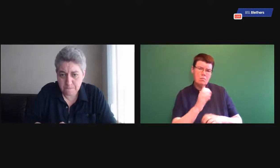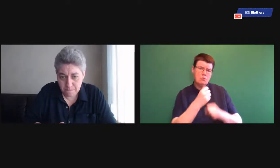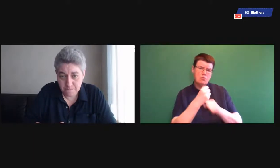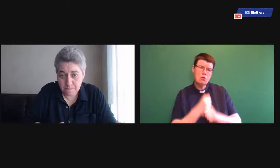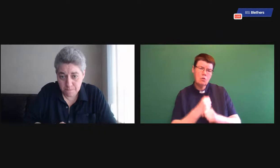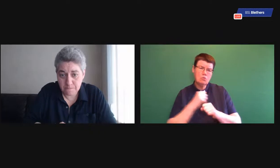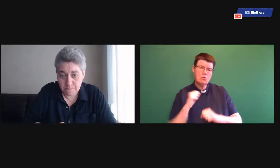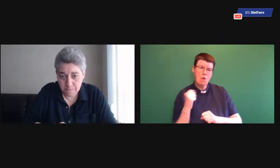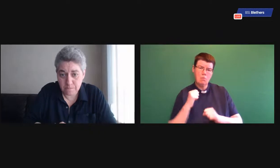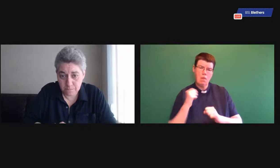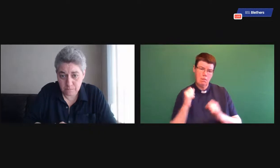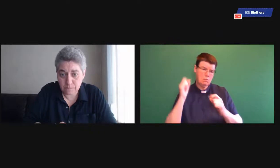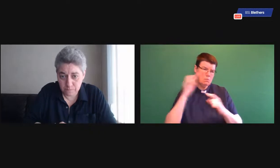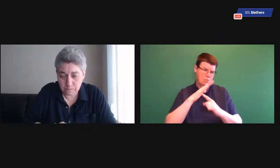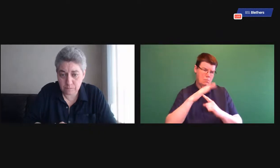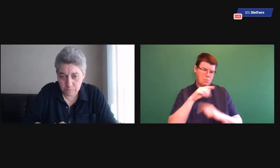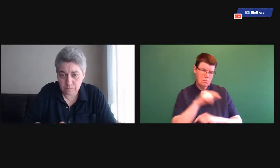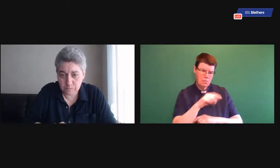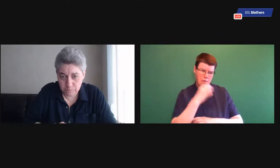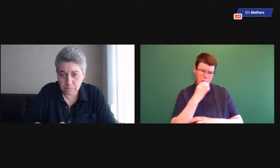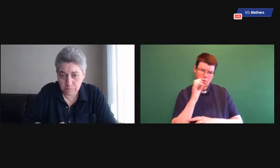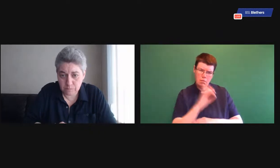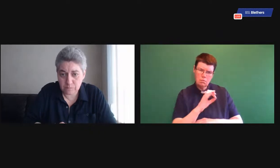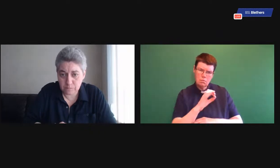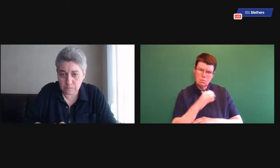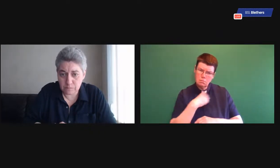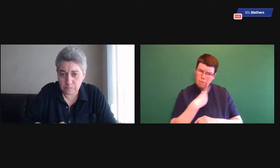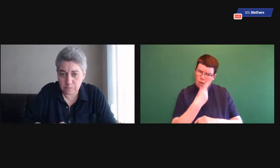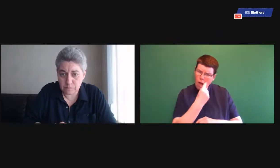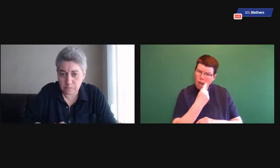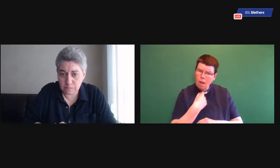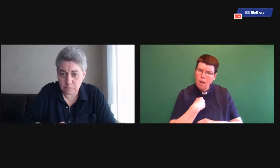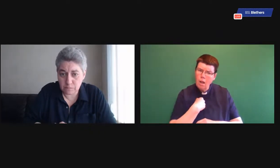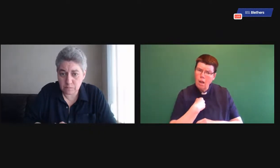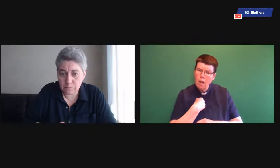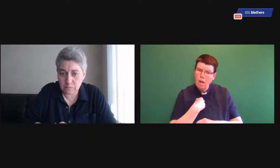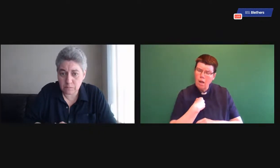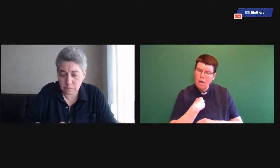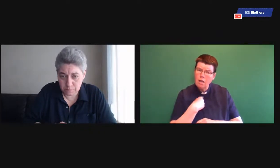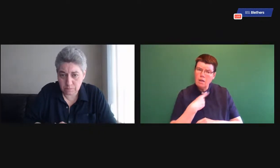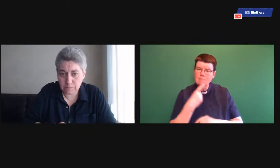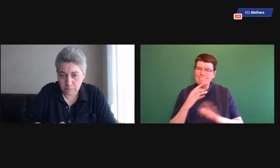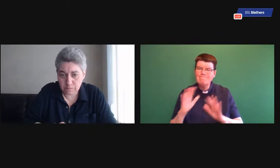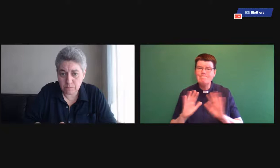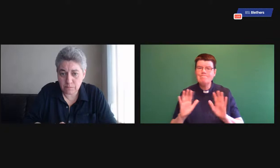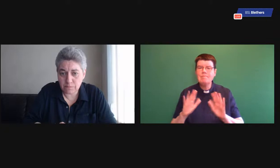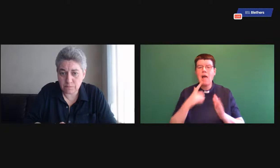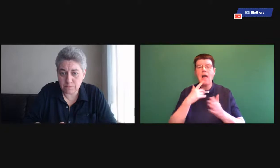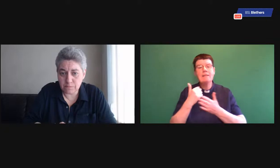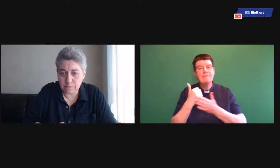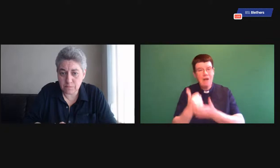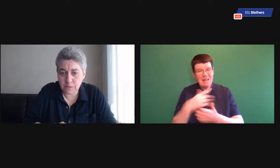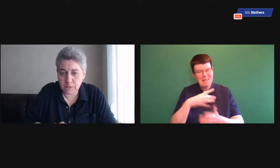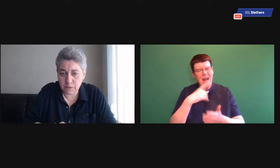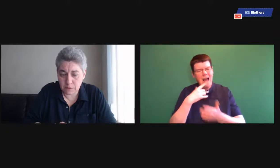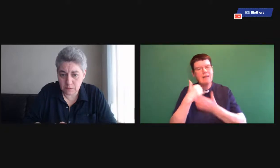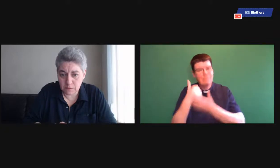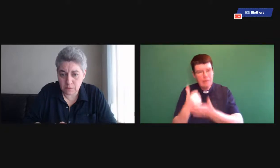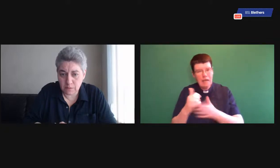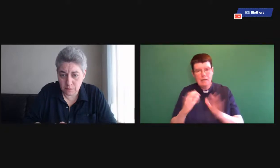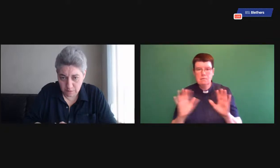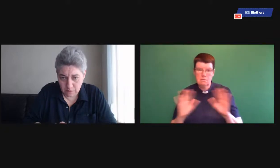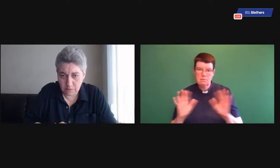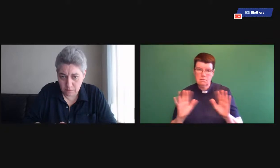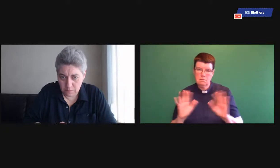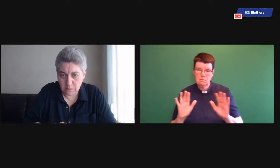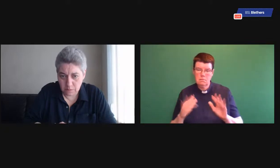had a look and I've asked the Church of Scotland, obviously because I'm aware, a lot of deaf people are asking for that now, and